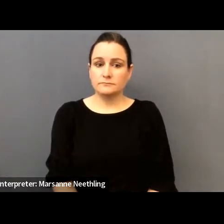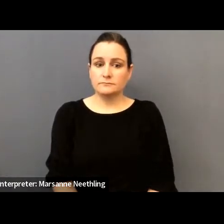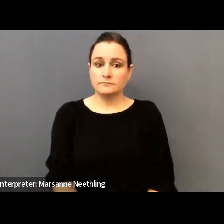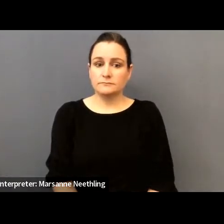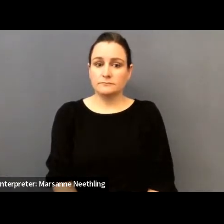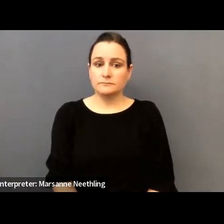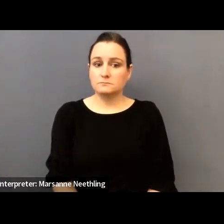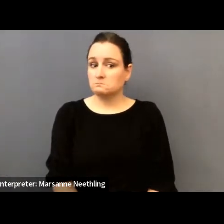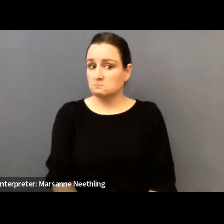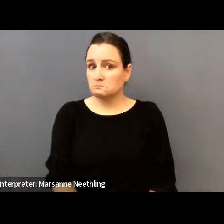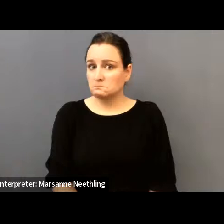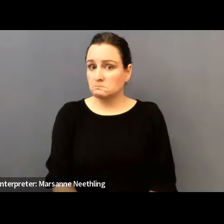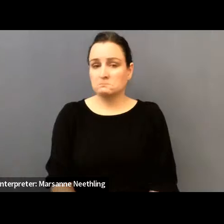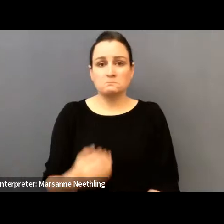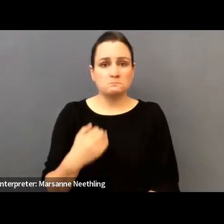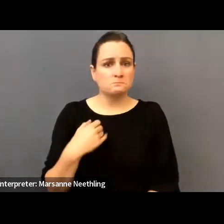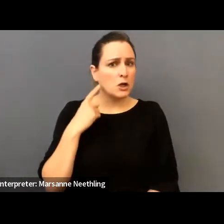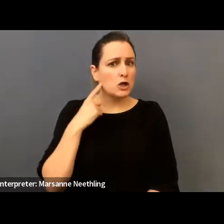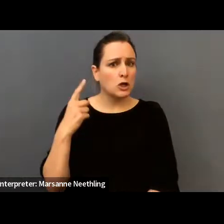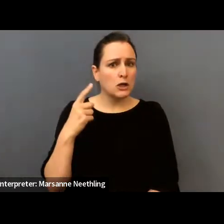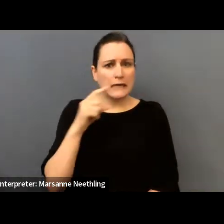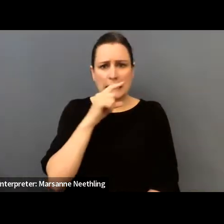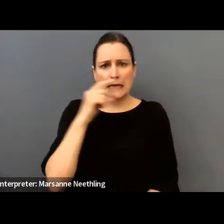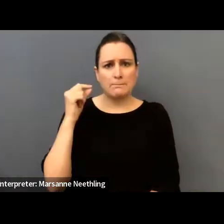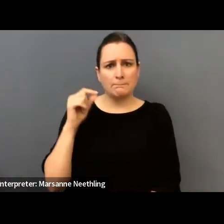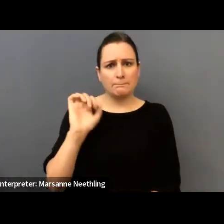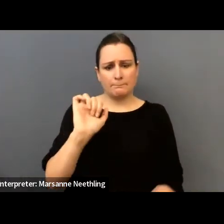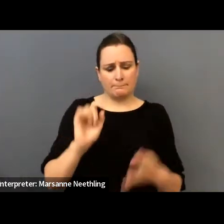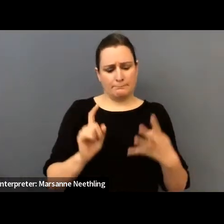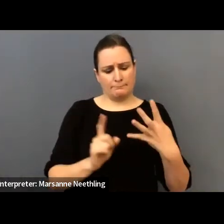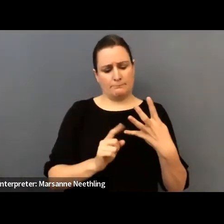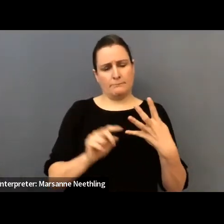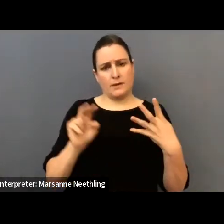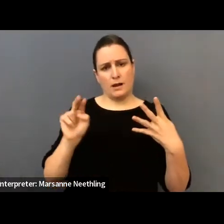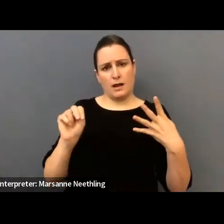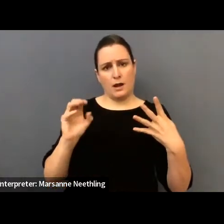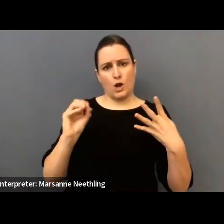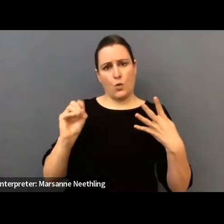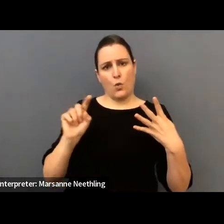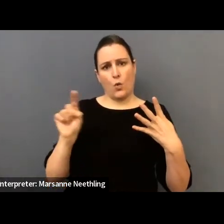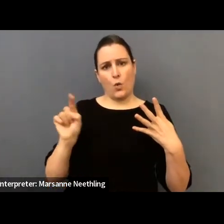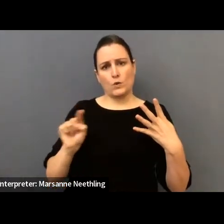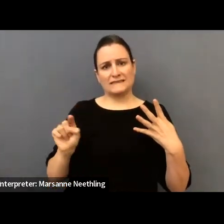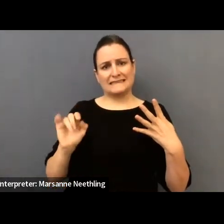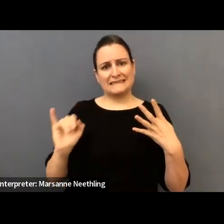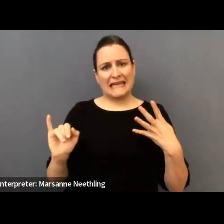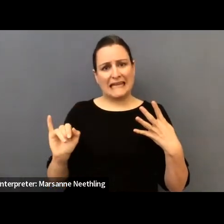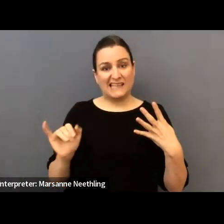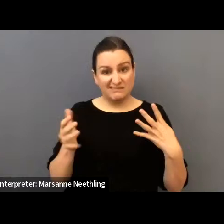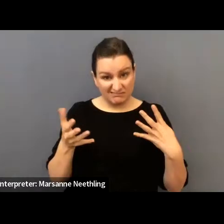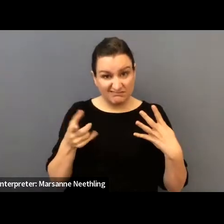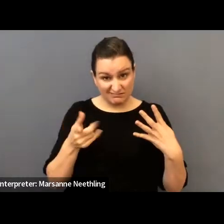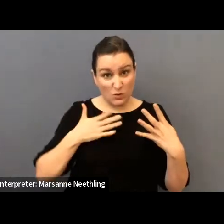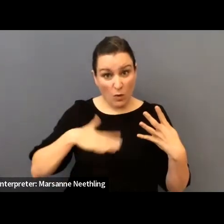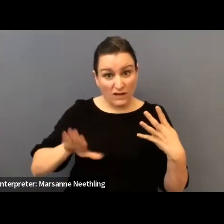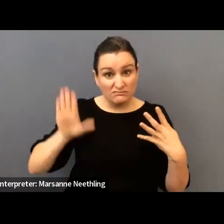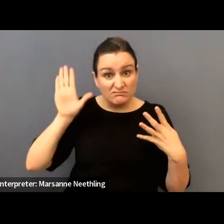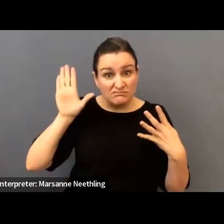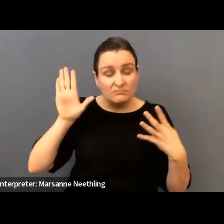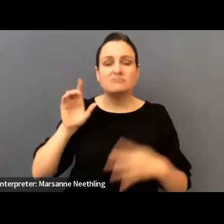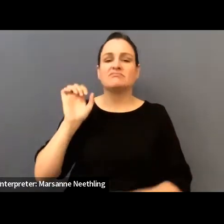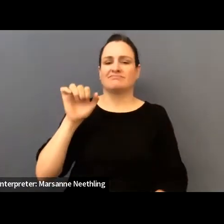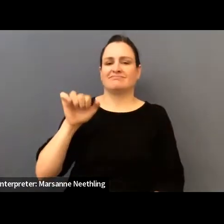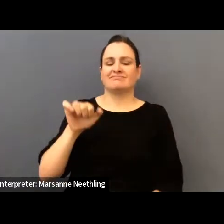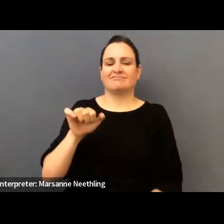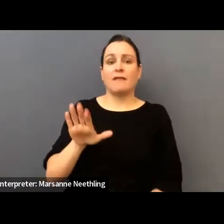I heard one familiar name, Nozi. Nozi, do you still want to ask a question? Okay,